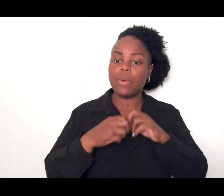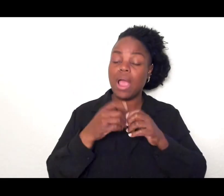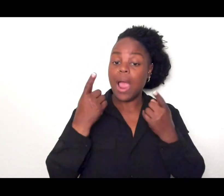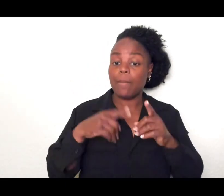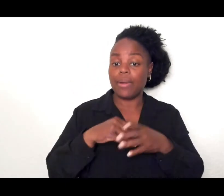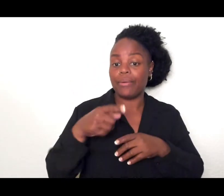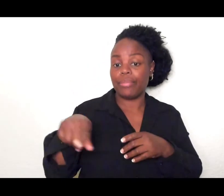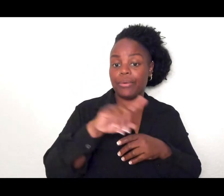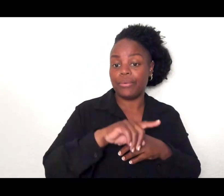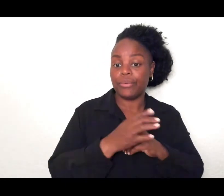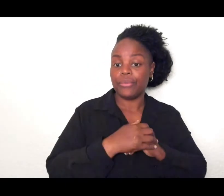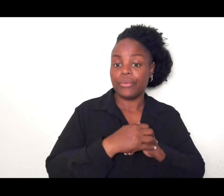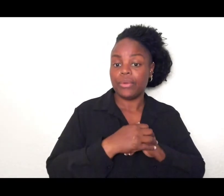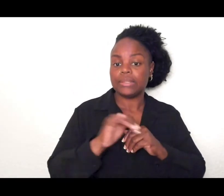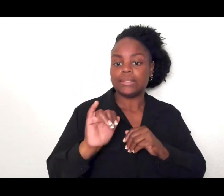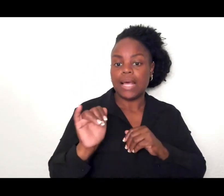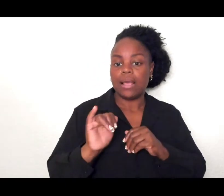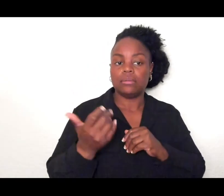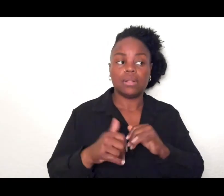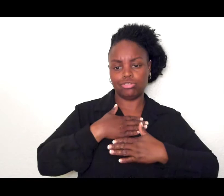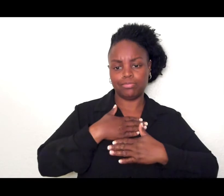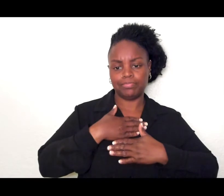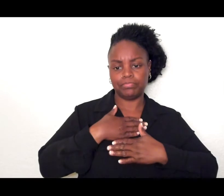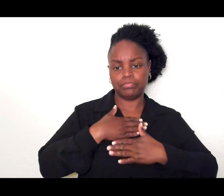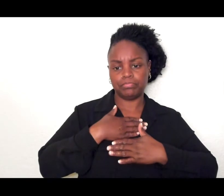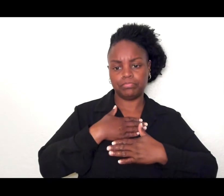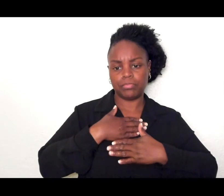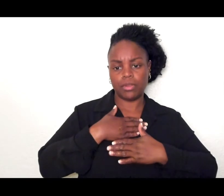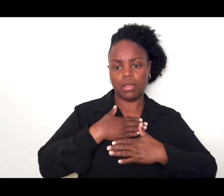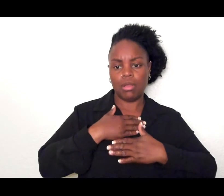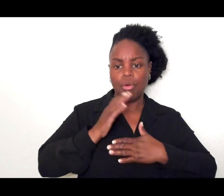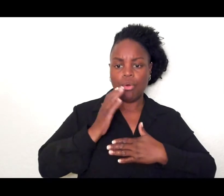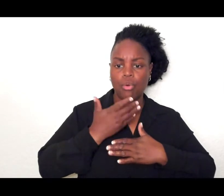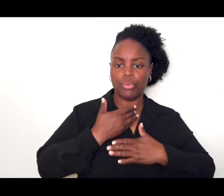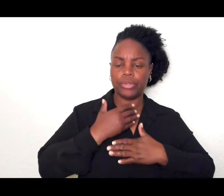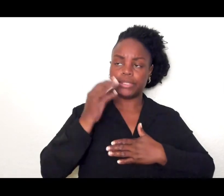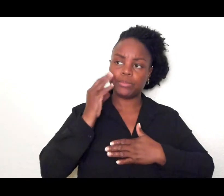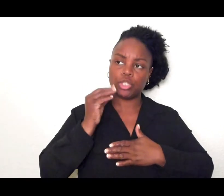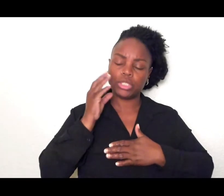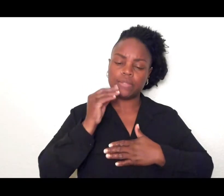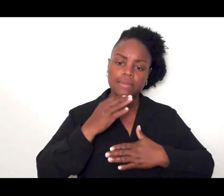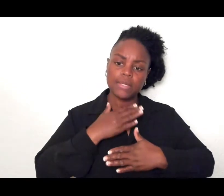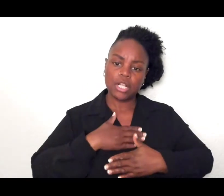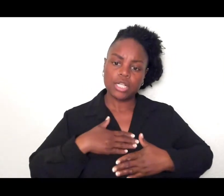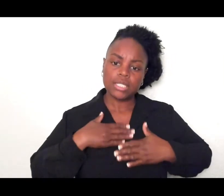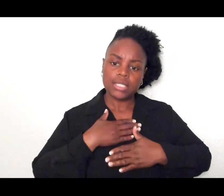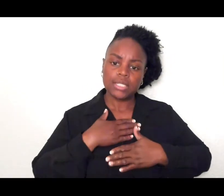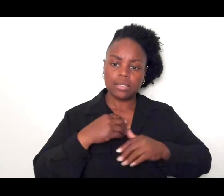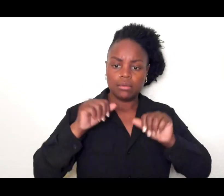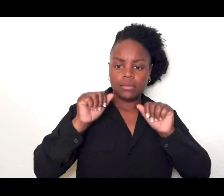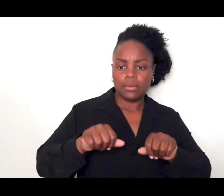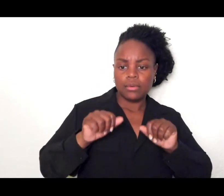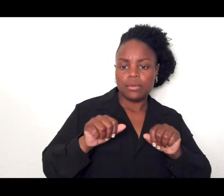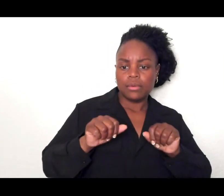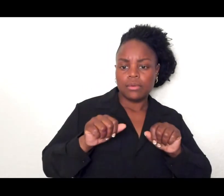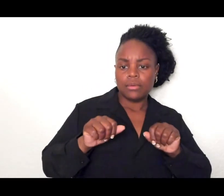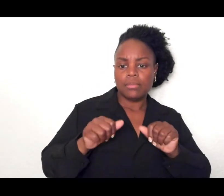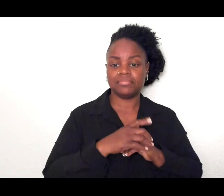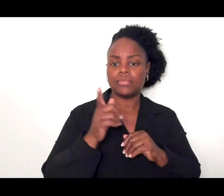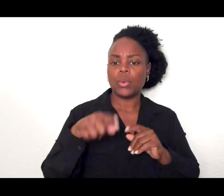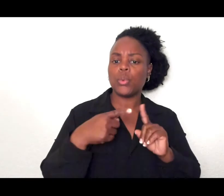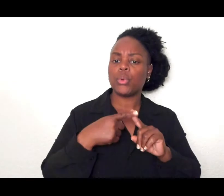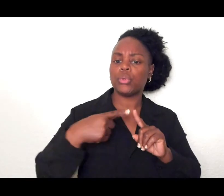to work together with the community to understand what the community needs. And I think that's something that is lacking a lot. And one